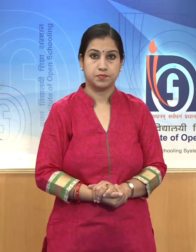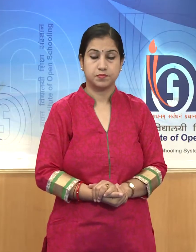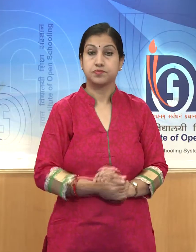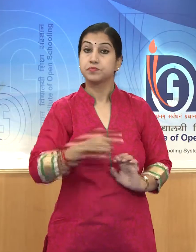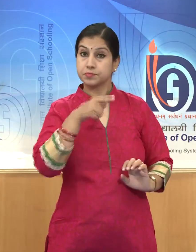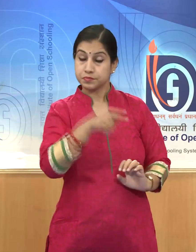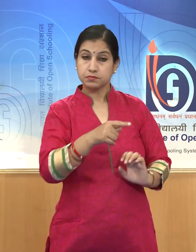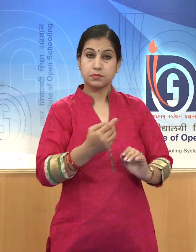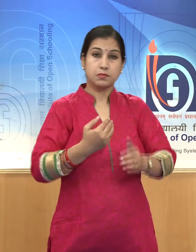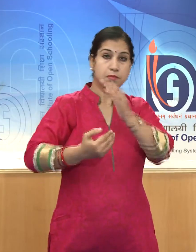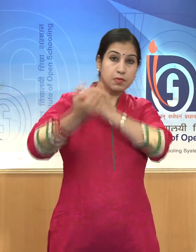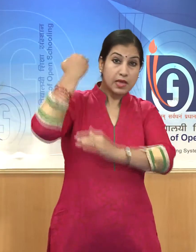in the history of art,